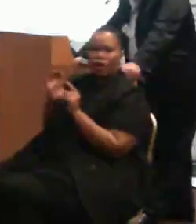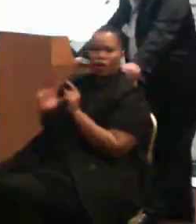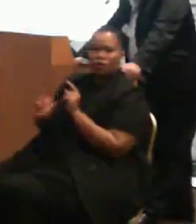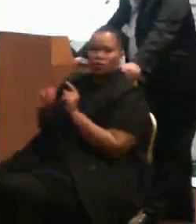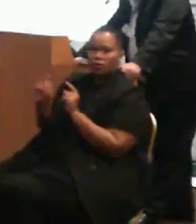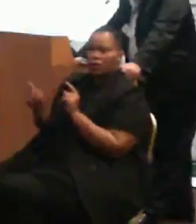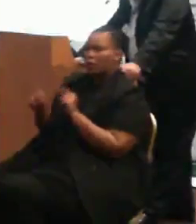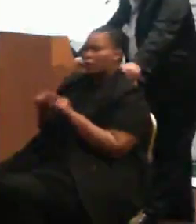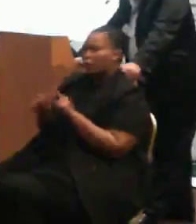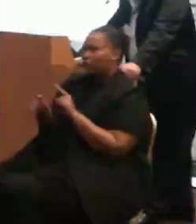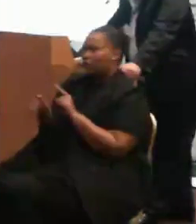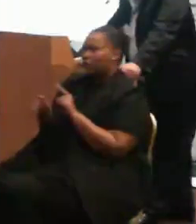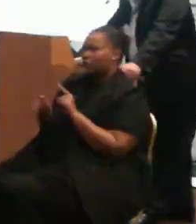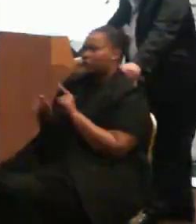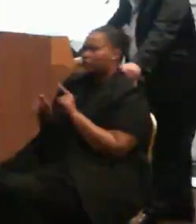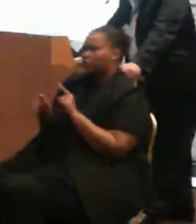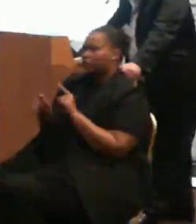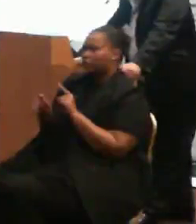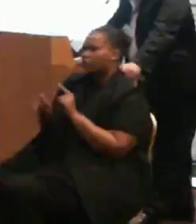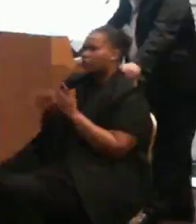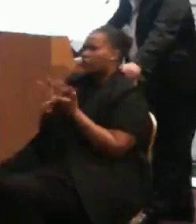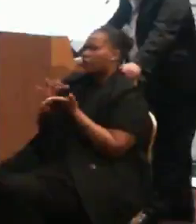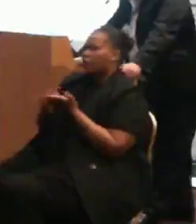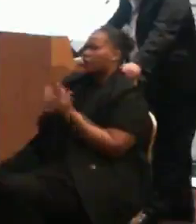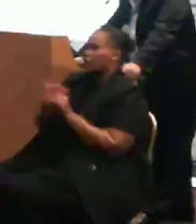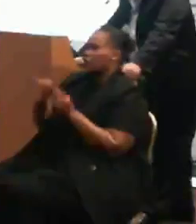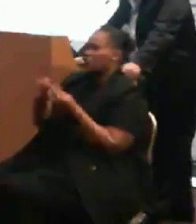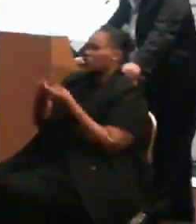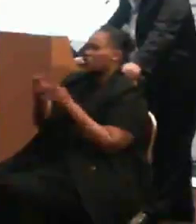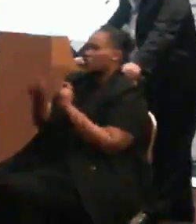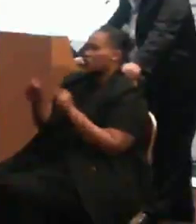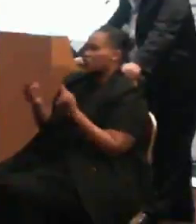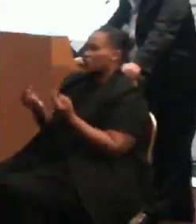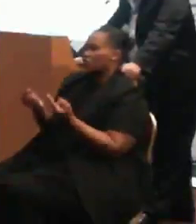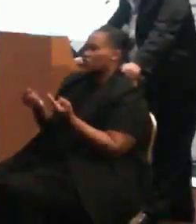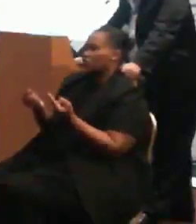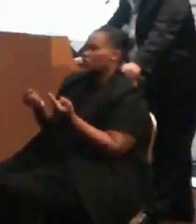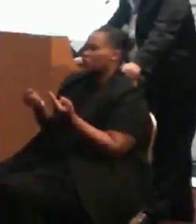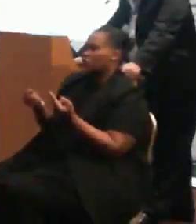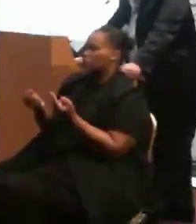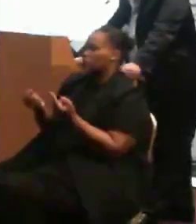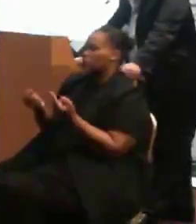modify their applications. Overhead